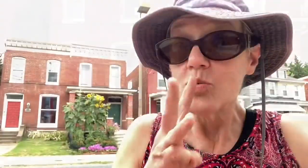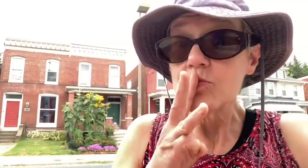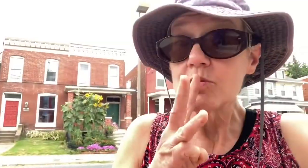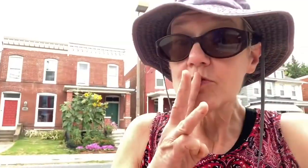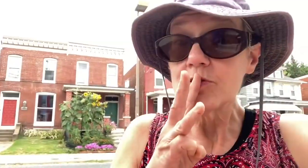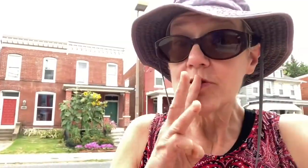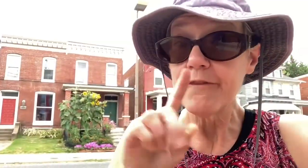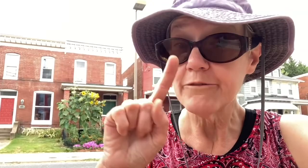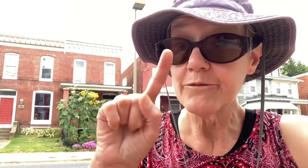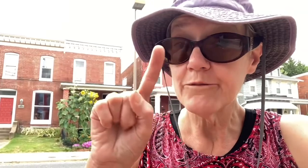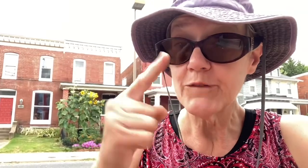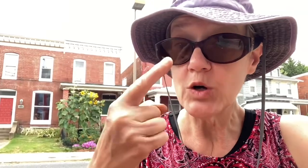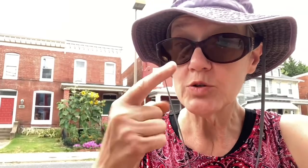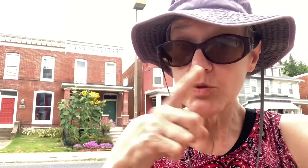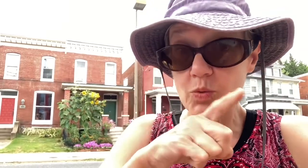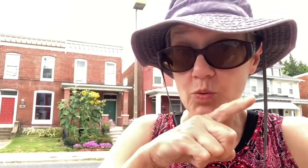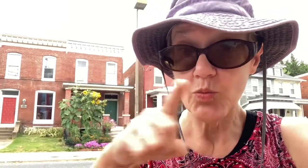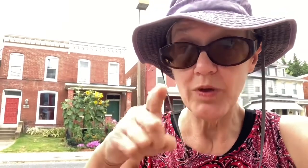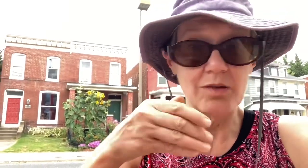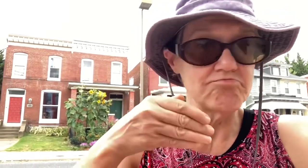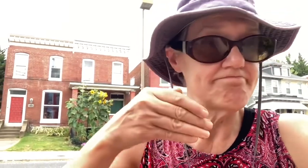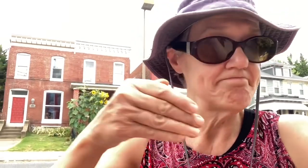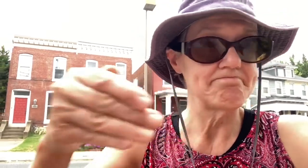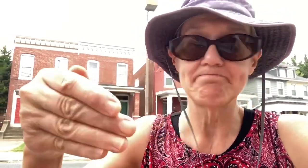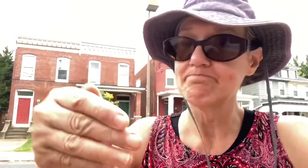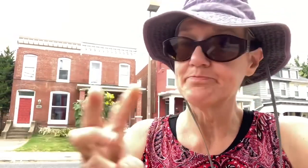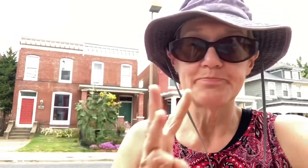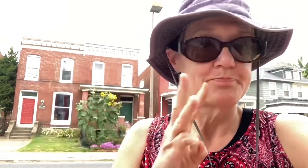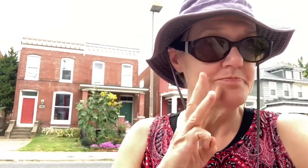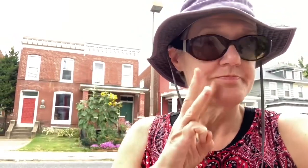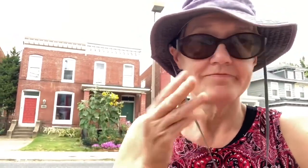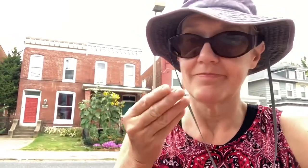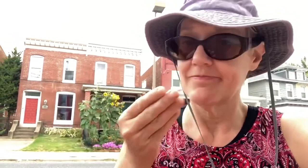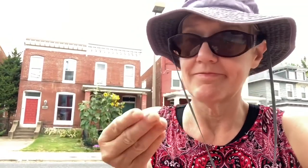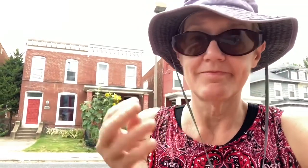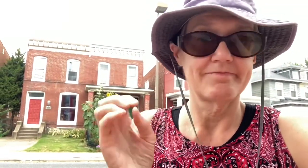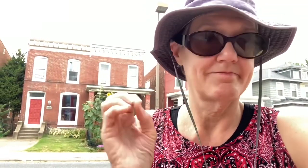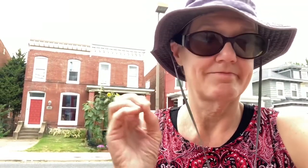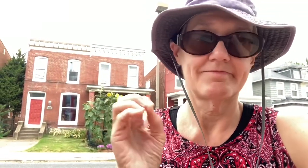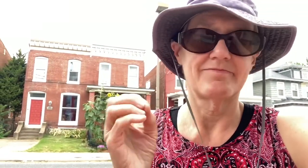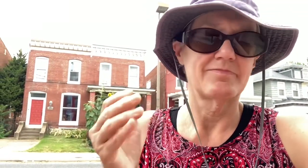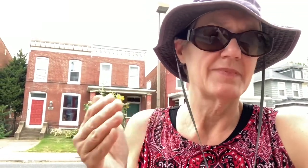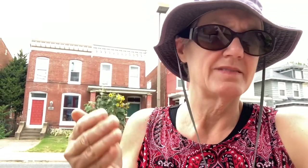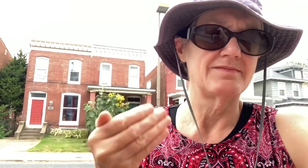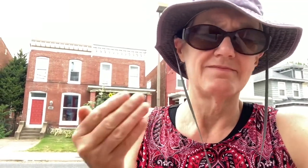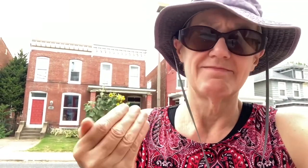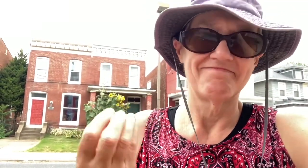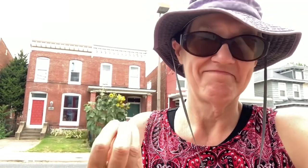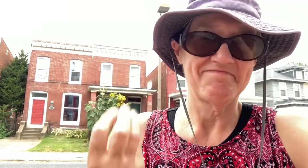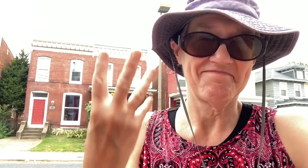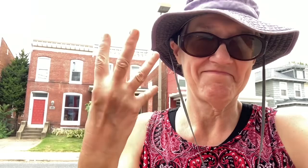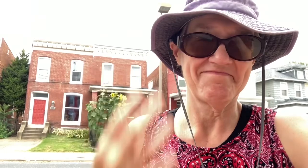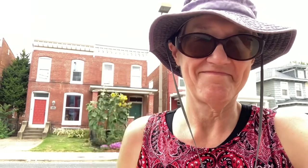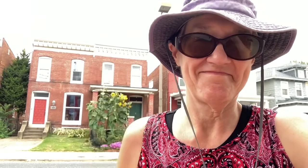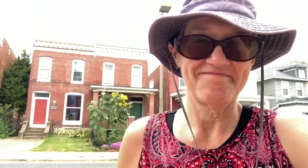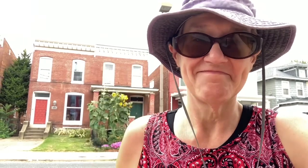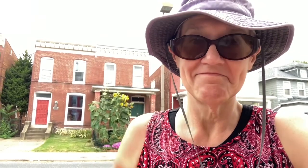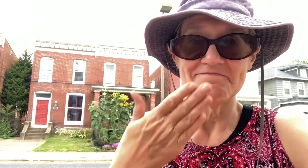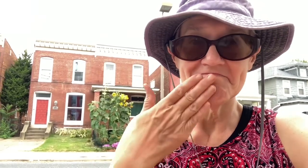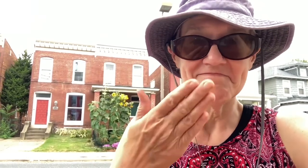Now I did water these the first week after I transplanted them, but after that I haven't watered or fed them. They are easy to